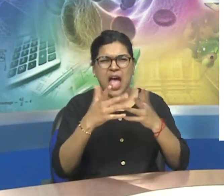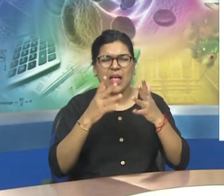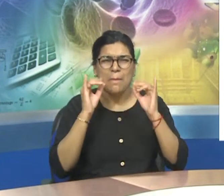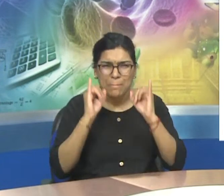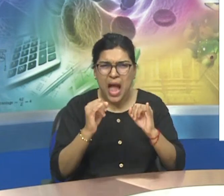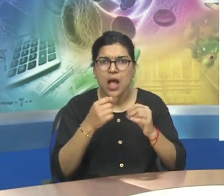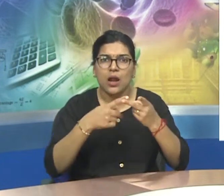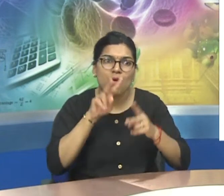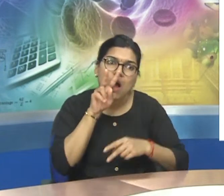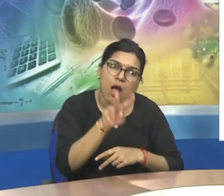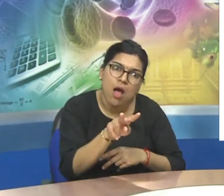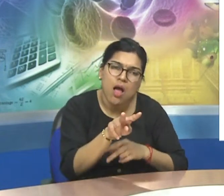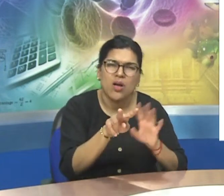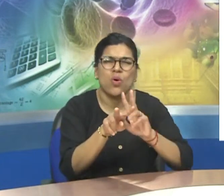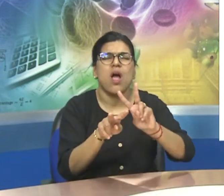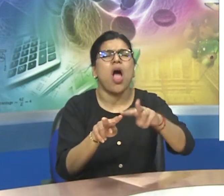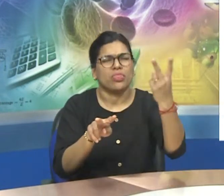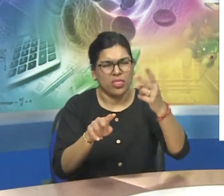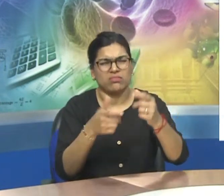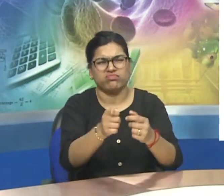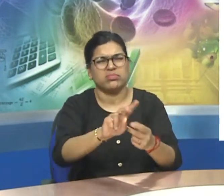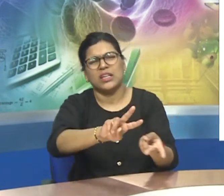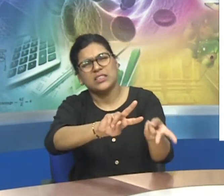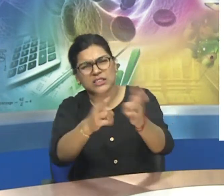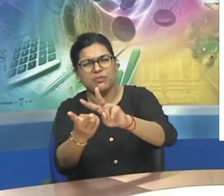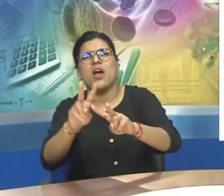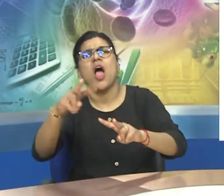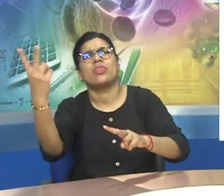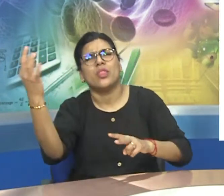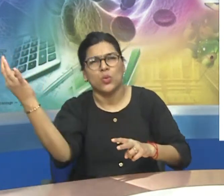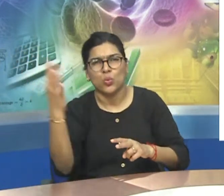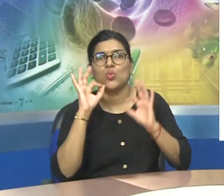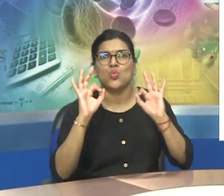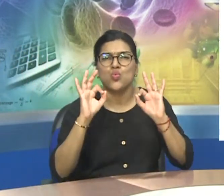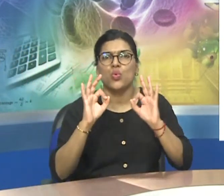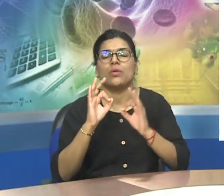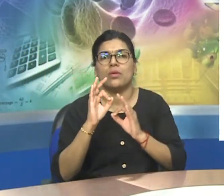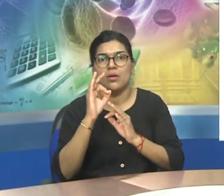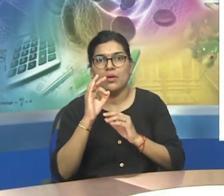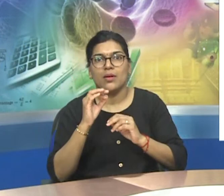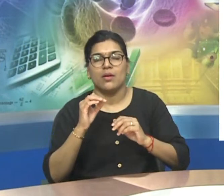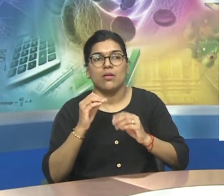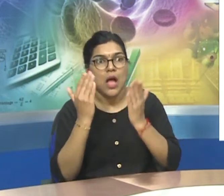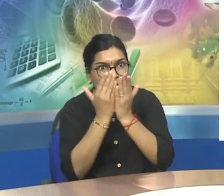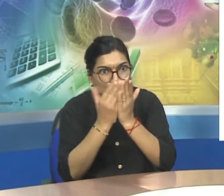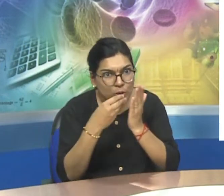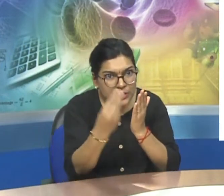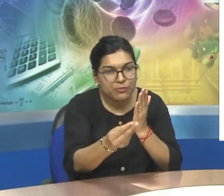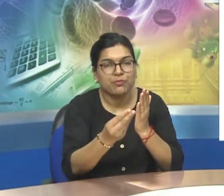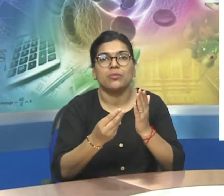yourselves. So everyone must have a TV. It brings the whole world